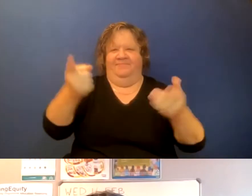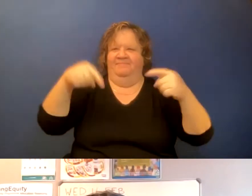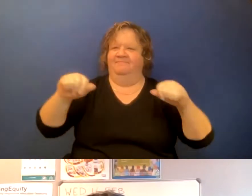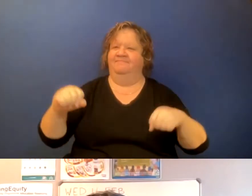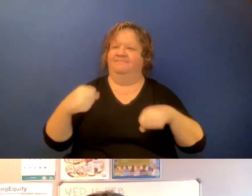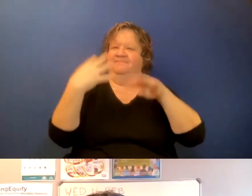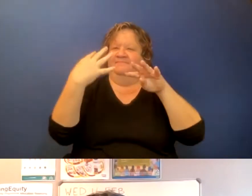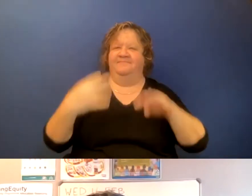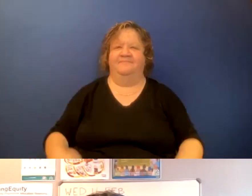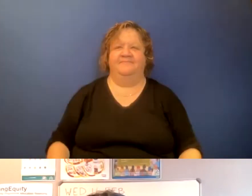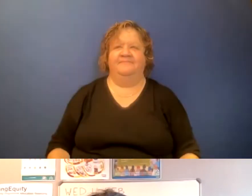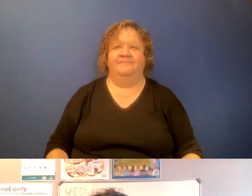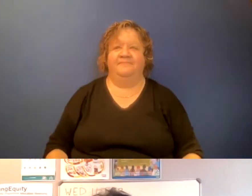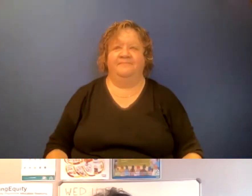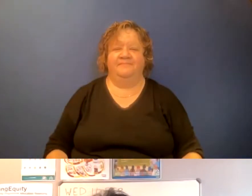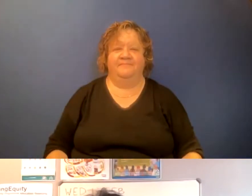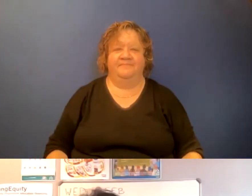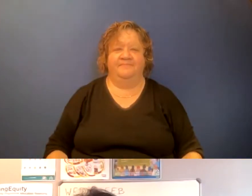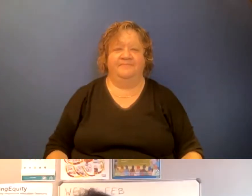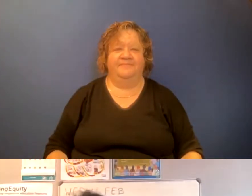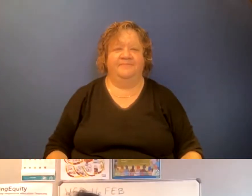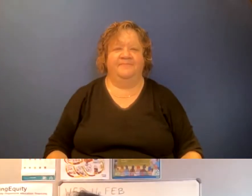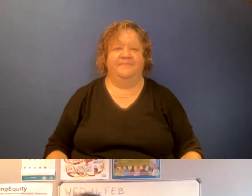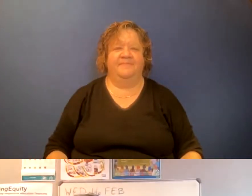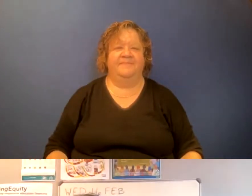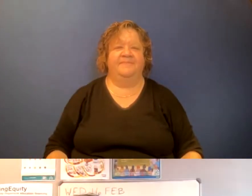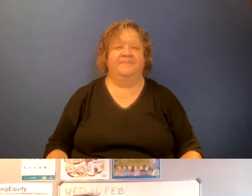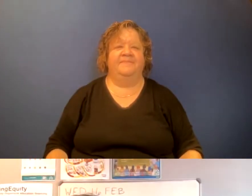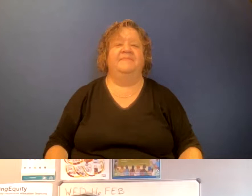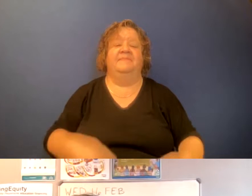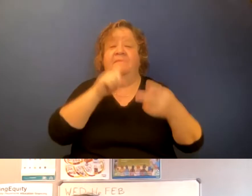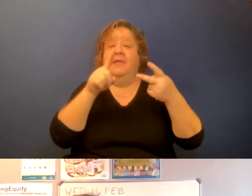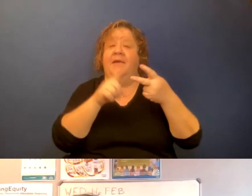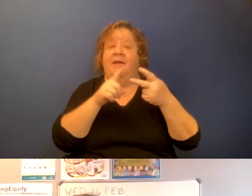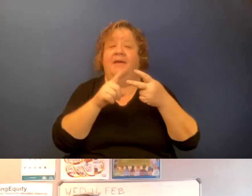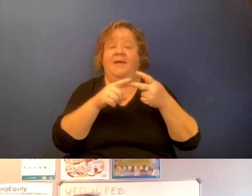we show a quick video from a young disability advocate from Australia, Sheridan.